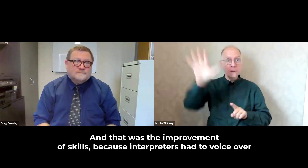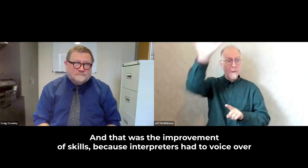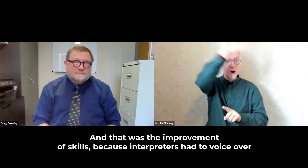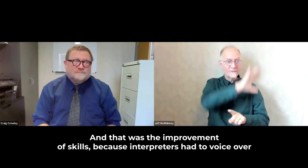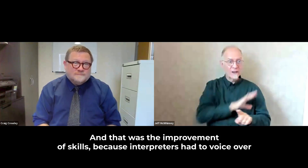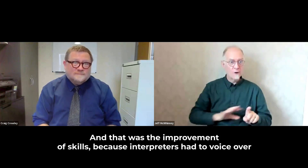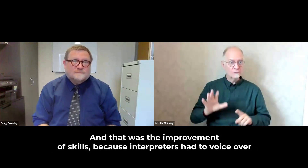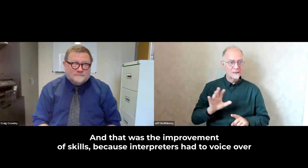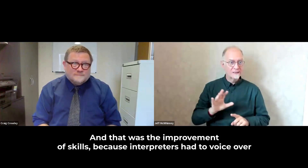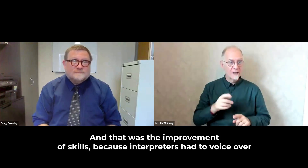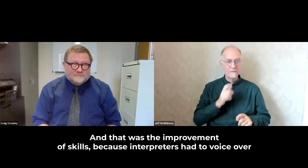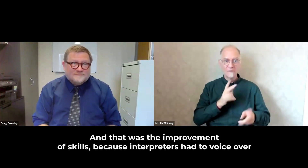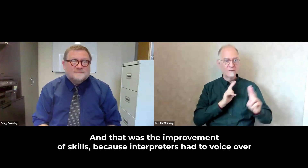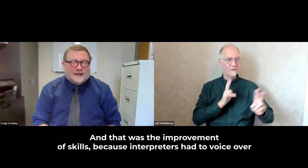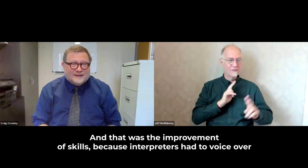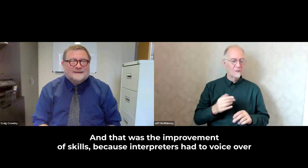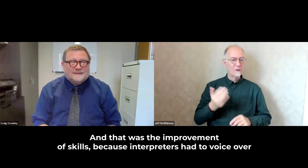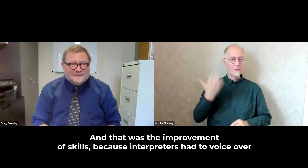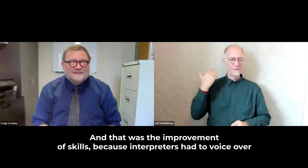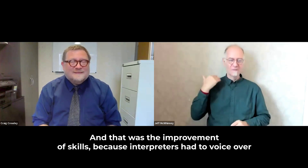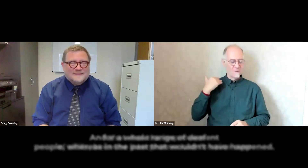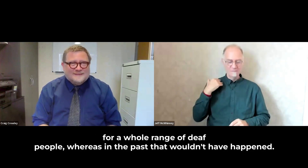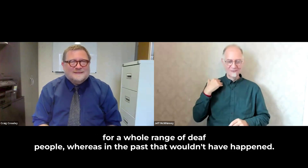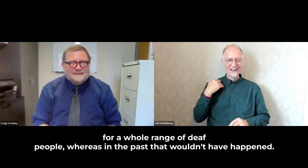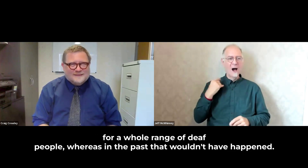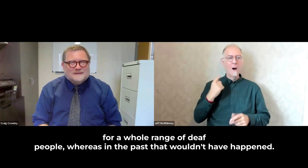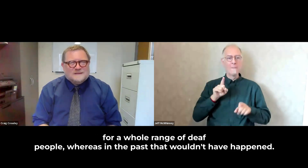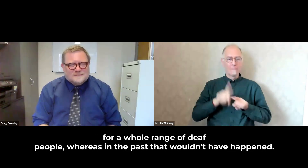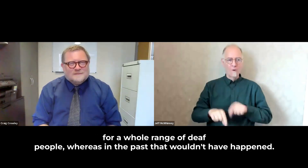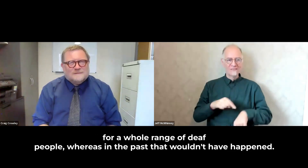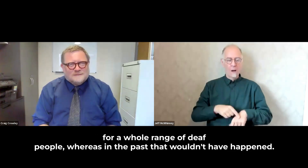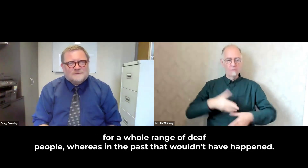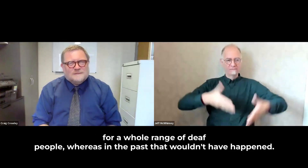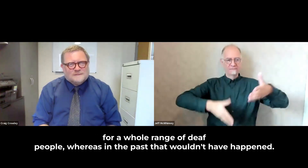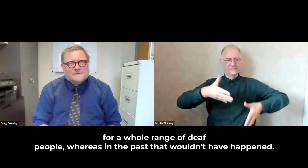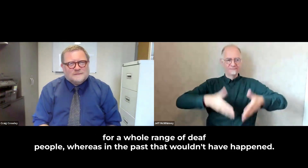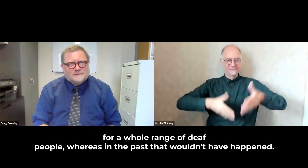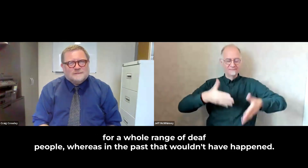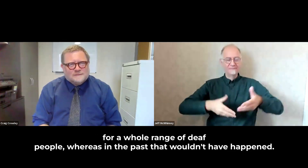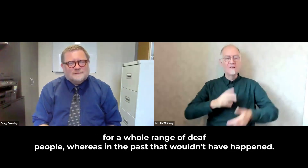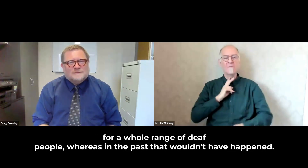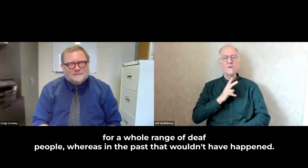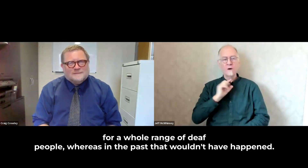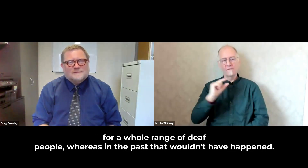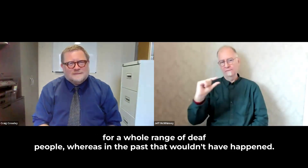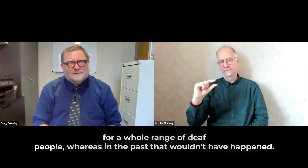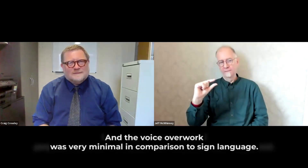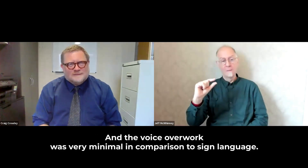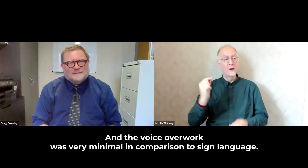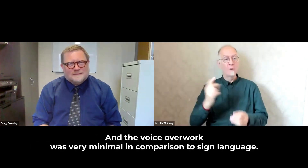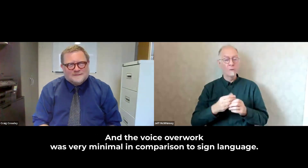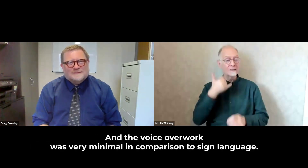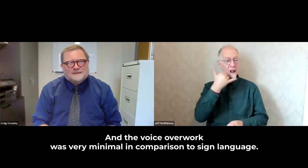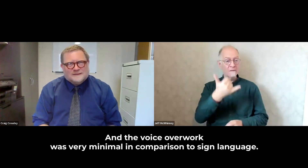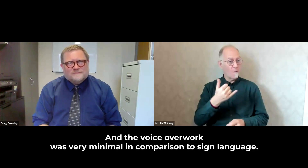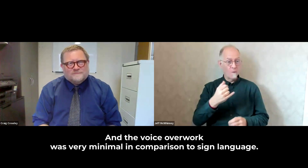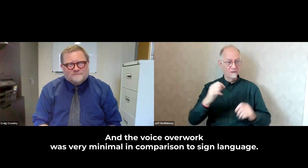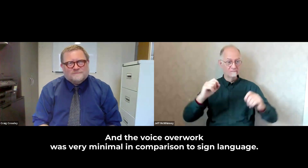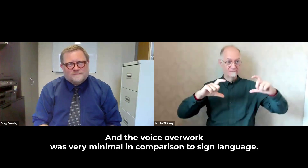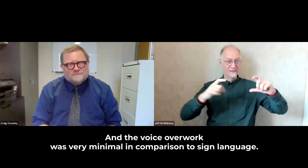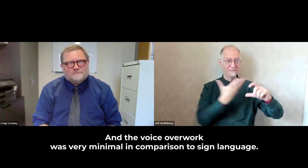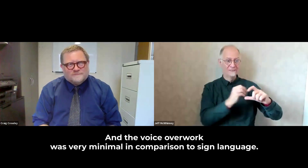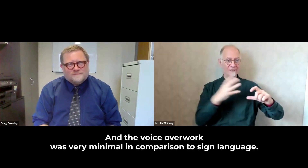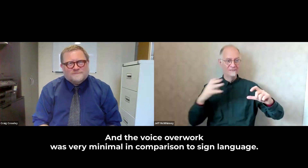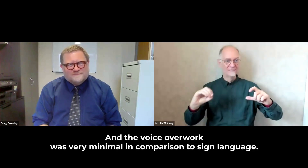deaf interpreters had to voice over a whole range of deaf people, whereas in the past that wouldn't have happened. And the voiceover